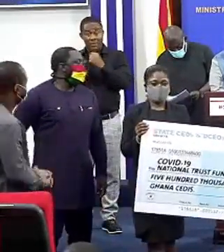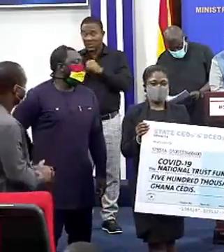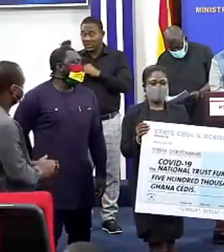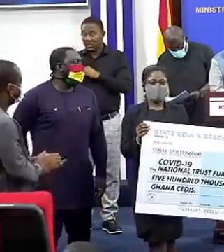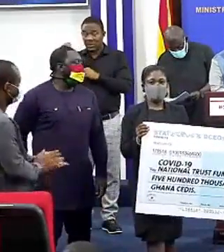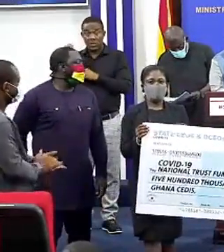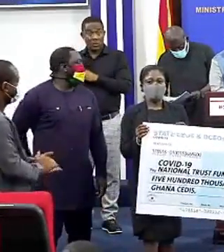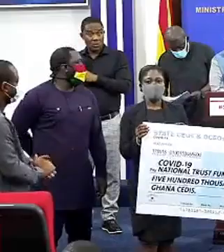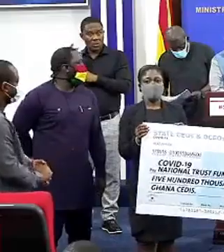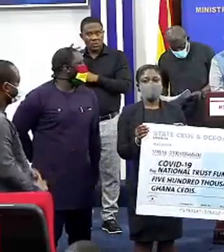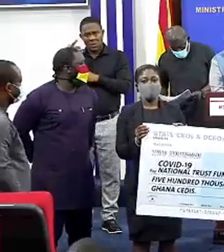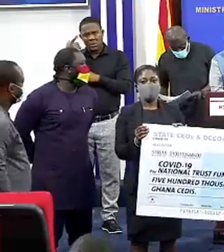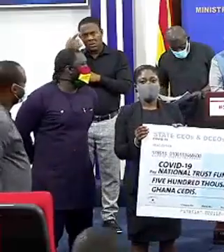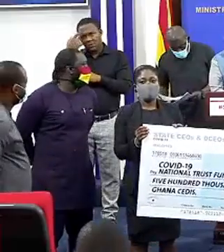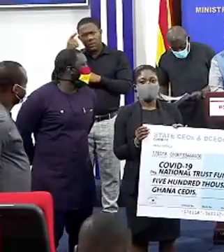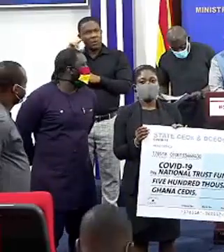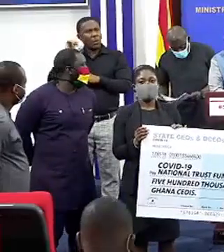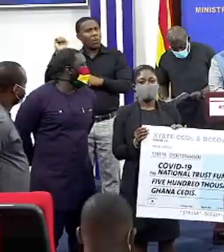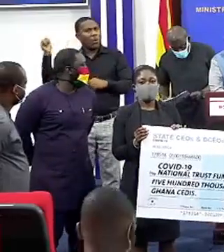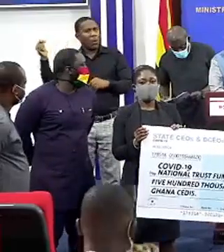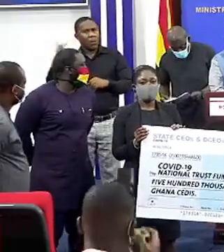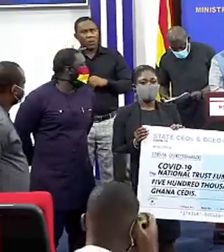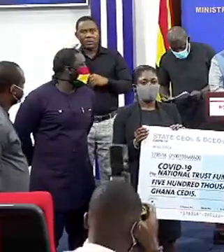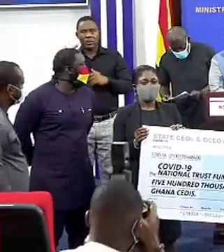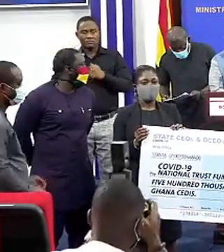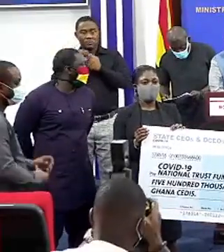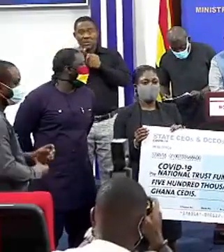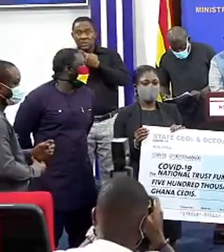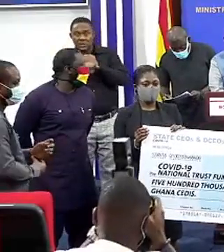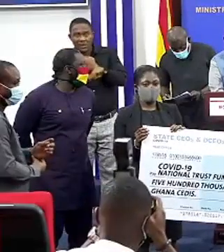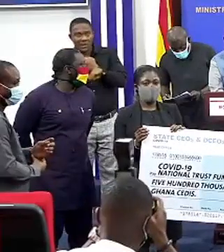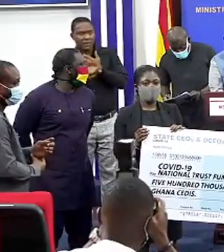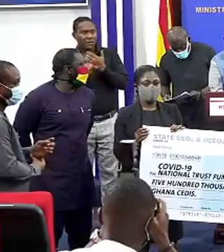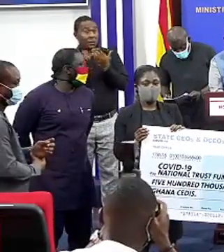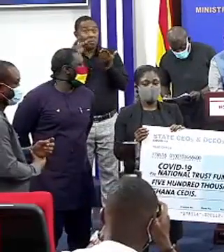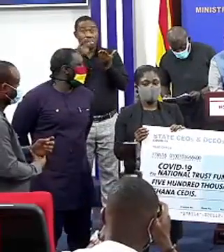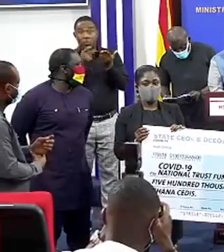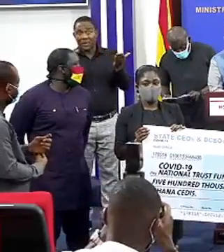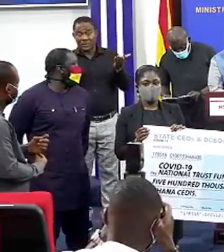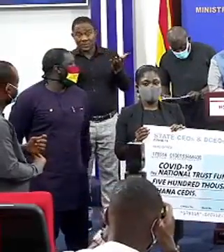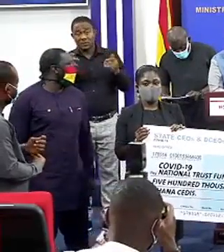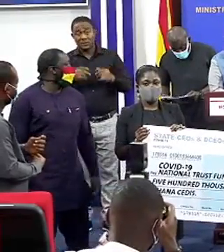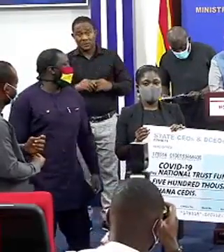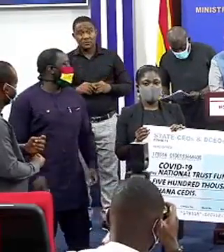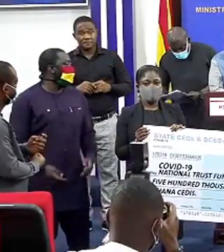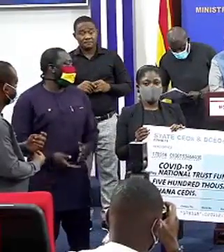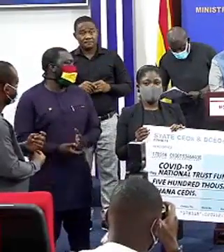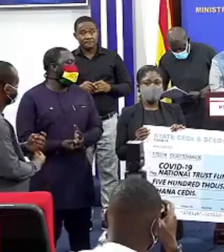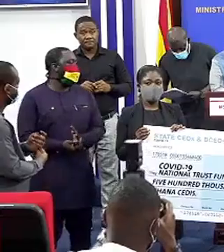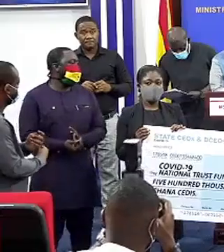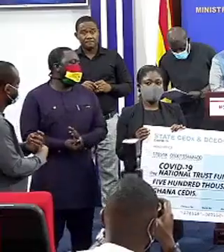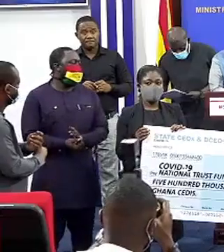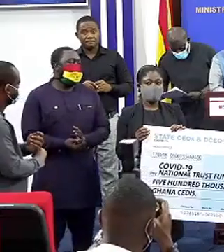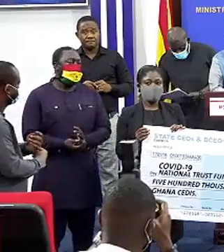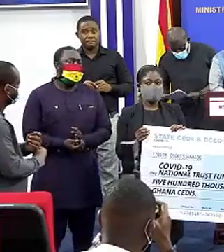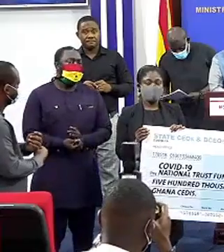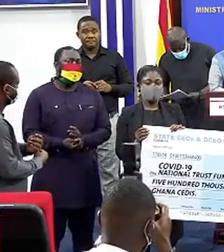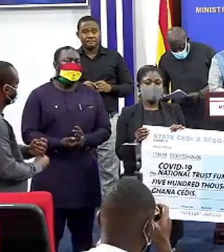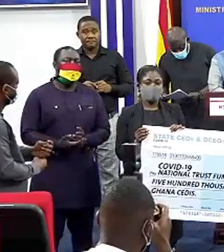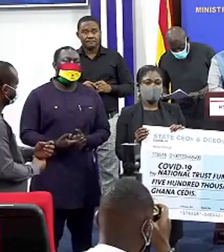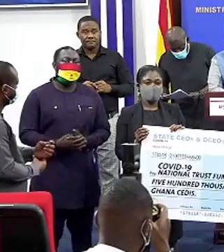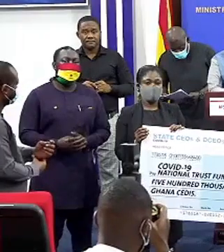CEOs of all the state entities. And this is